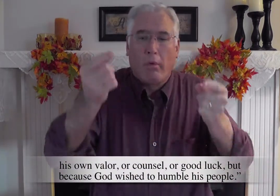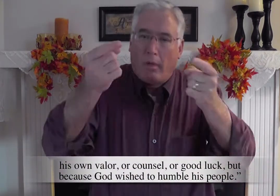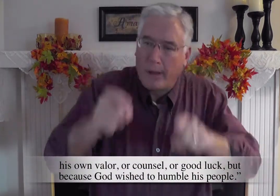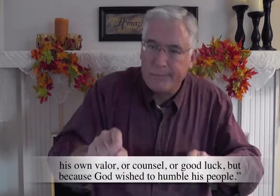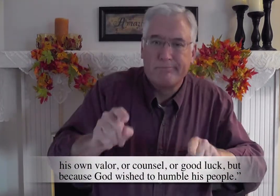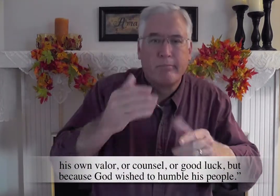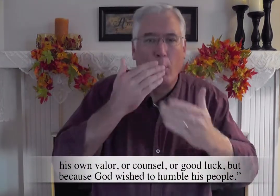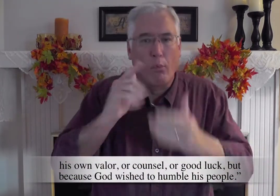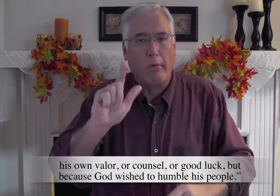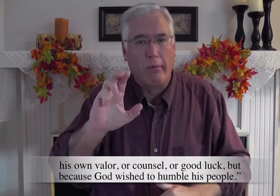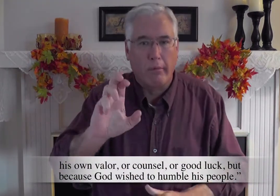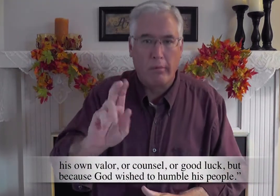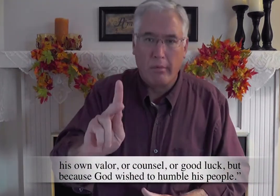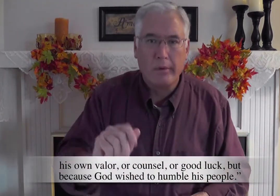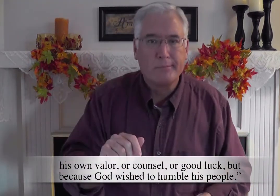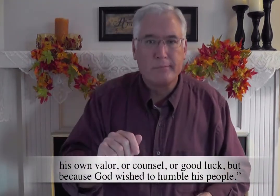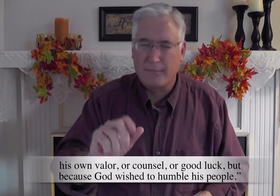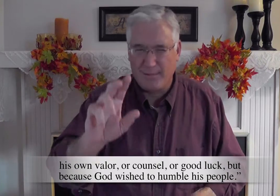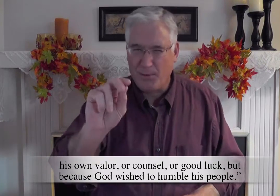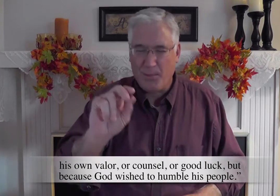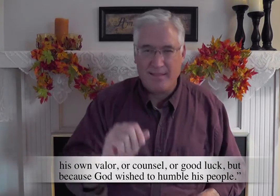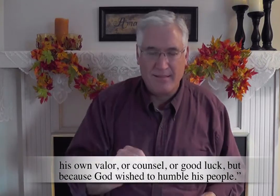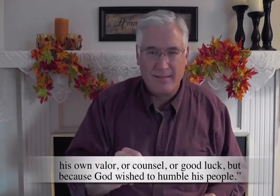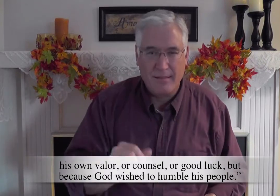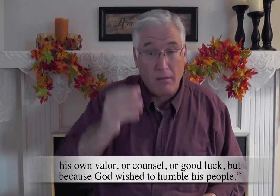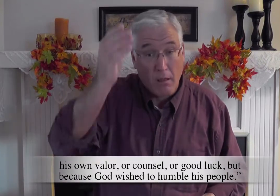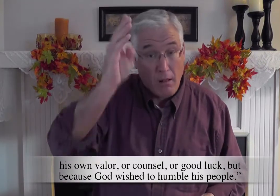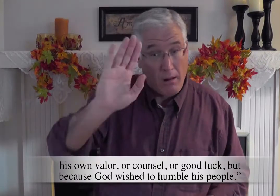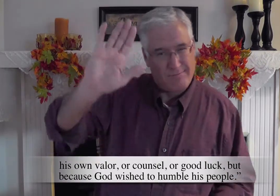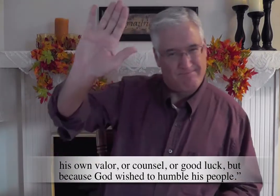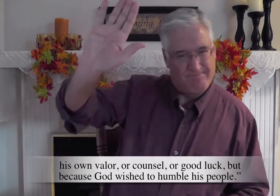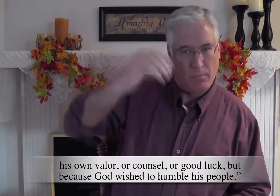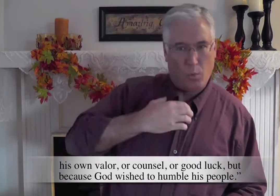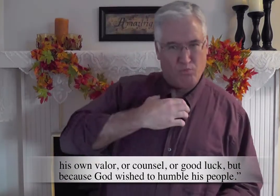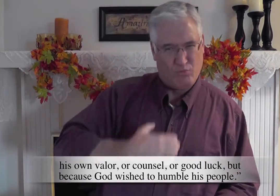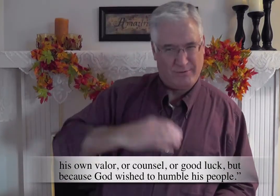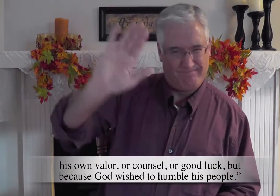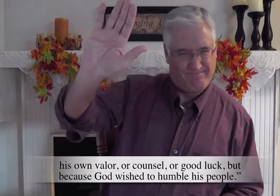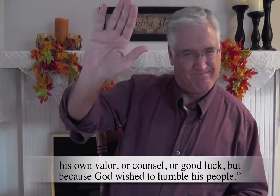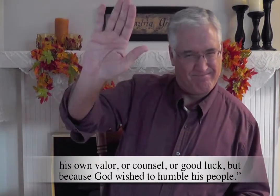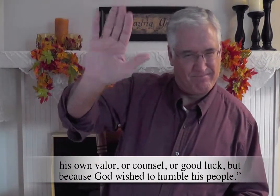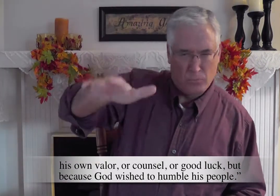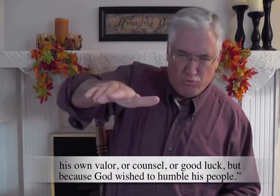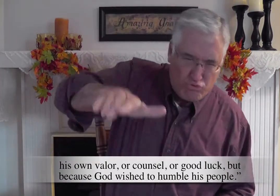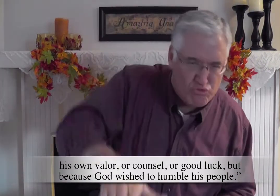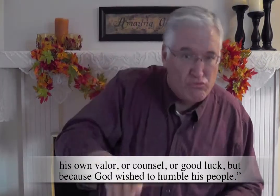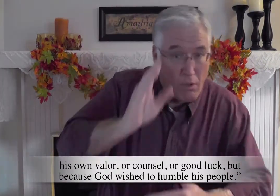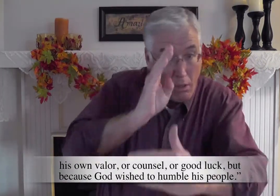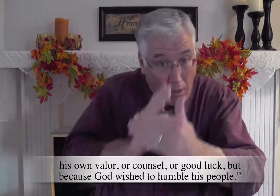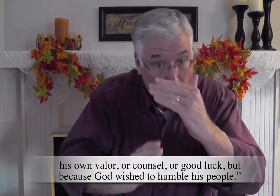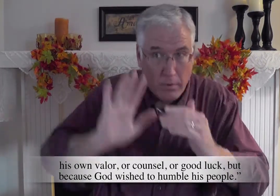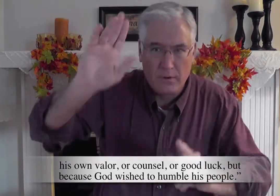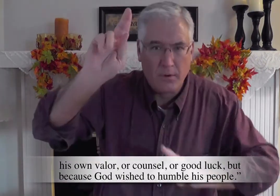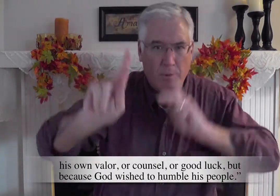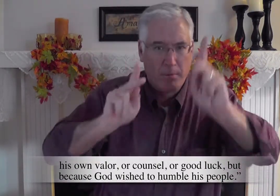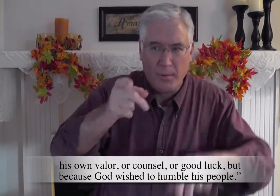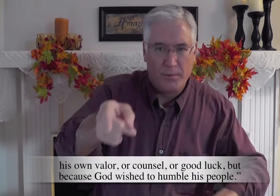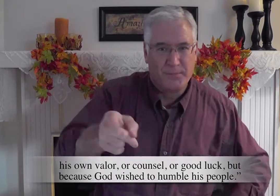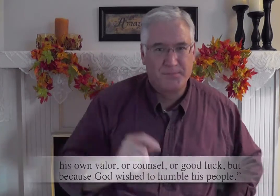counsel or good luck. No, but because God wished to humble his people.